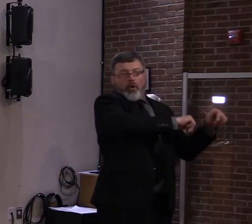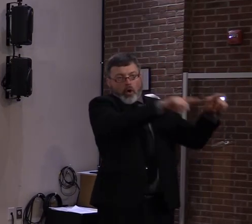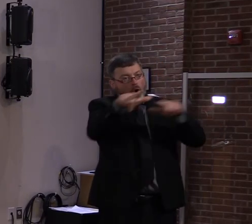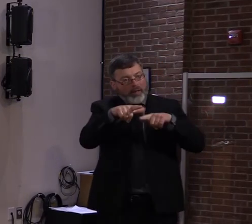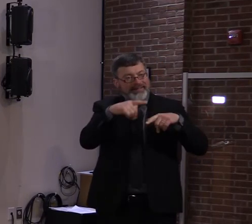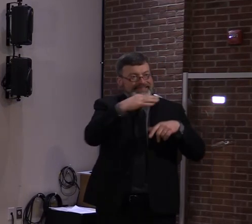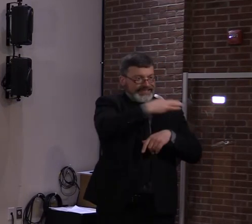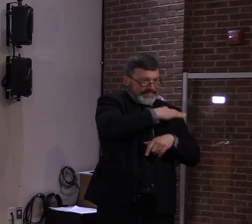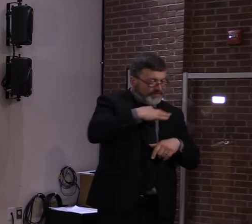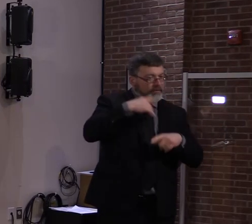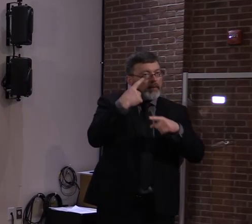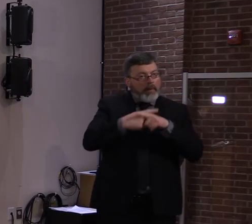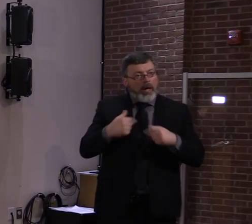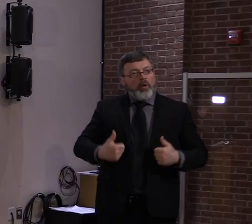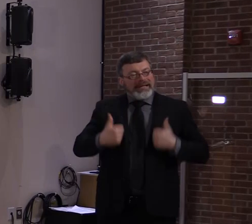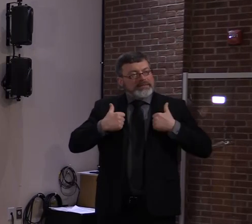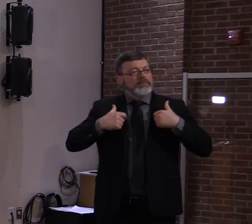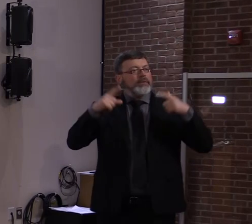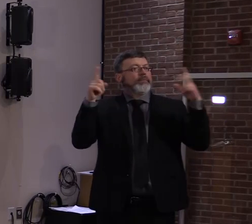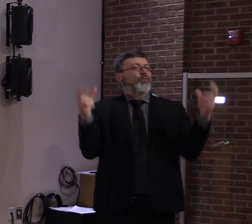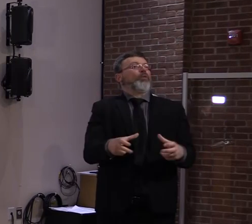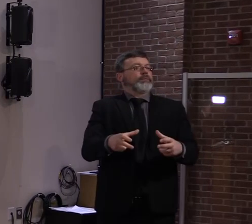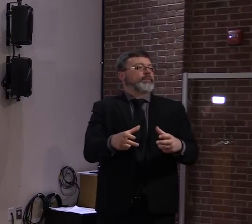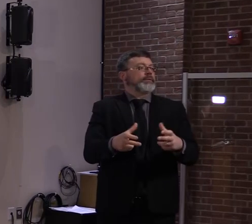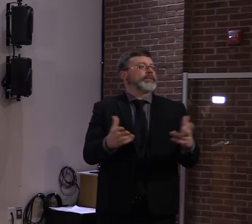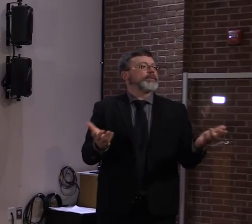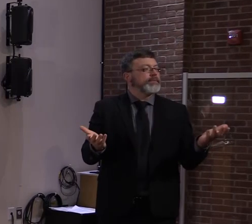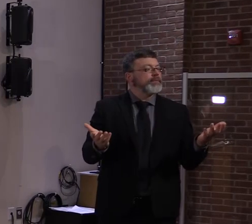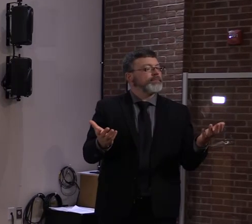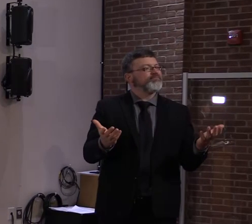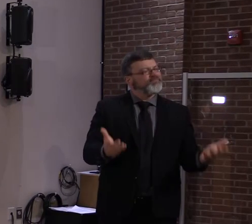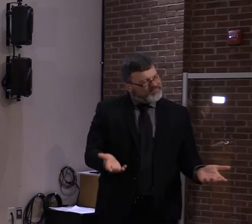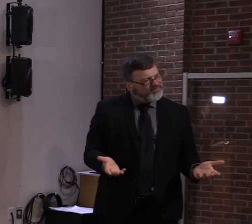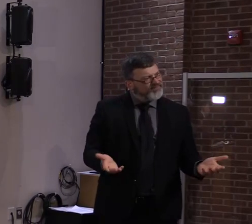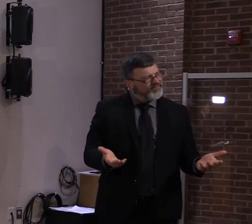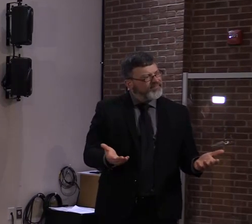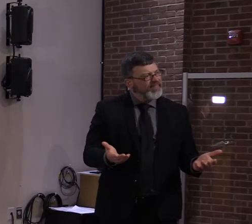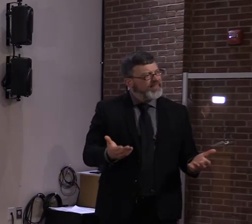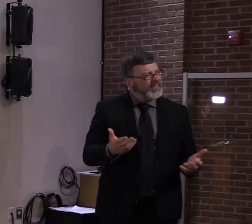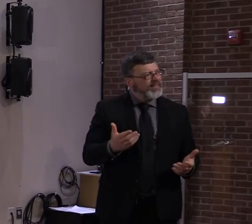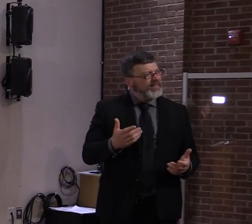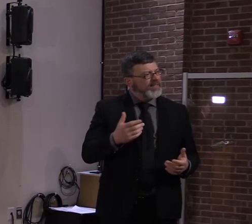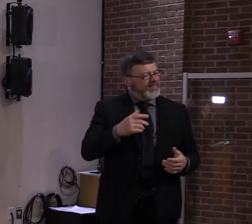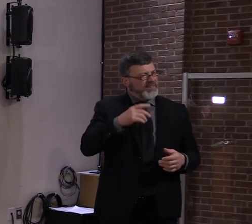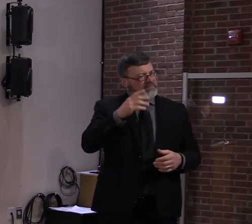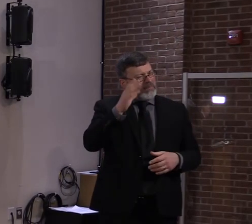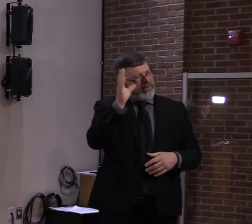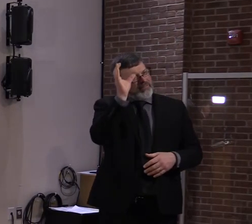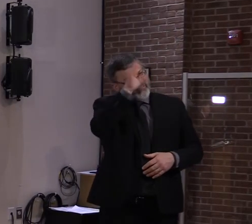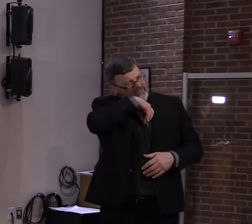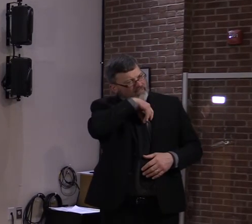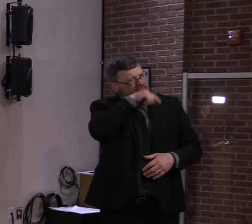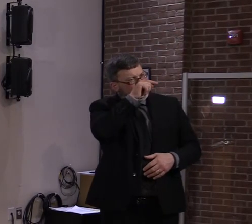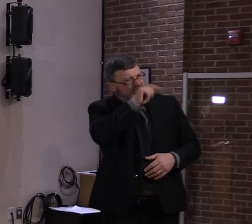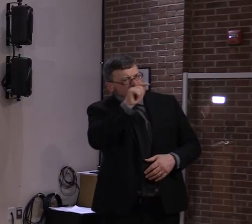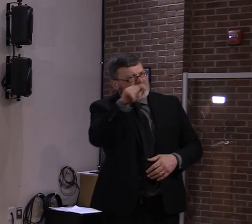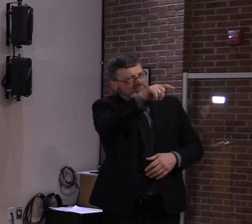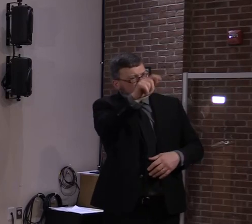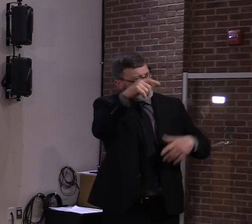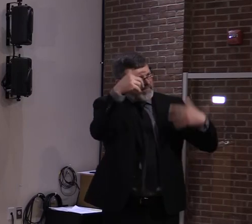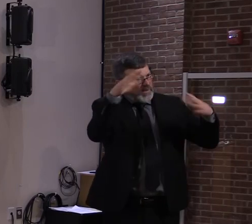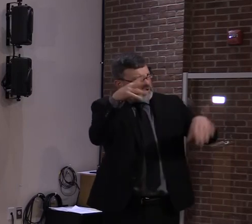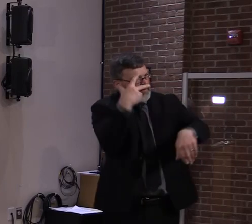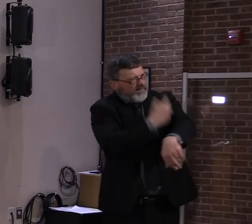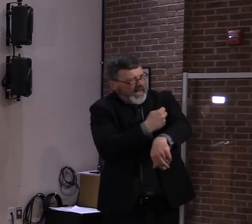when it first became available, and granted, many, if not most, became vaccinated. Still, there